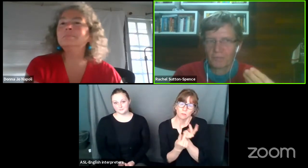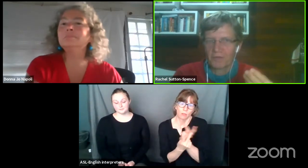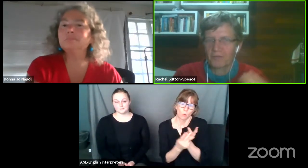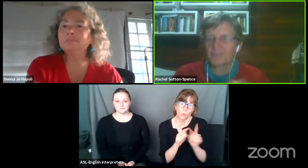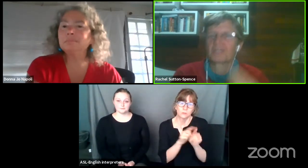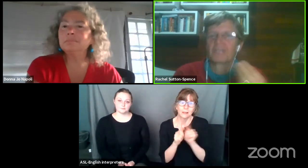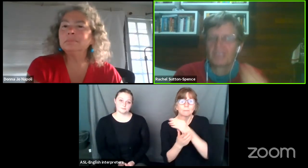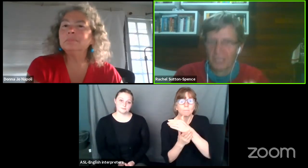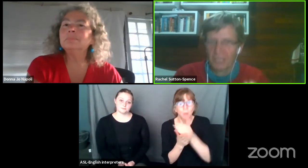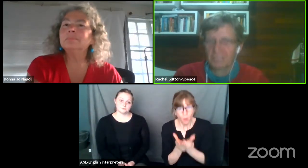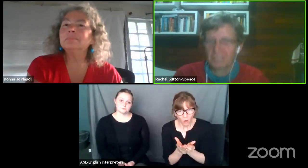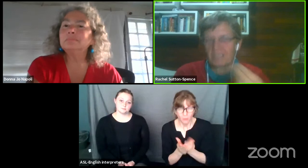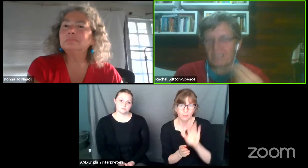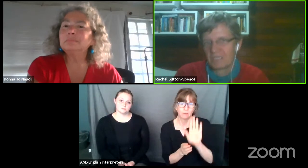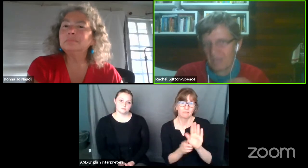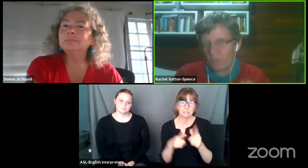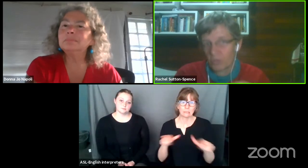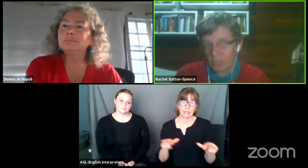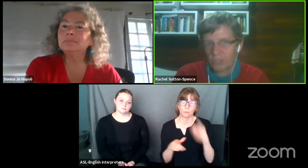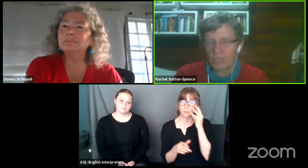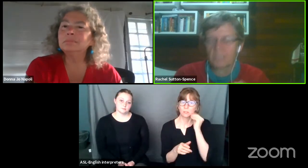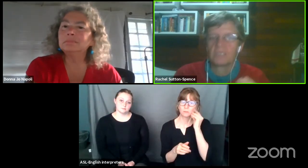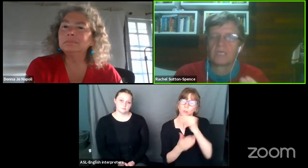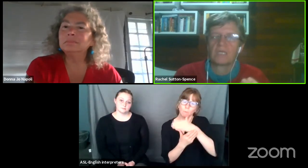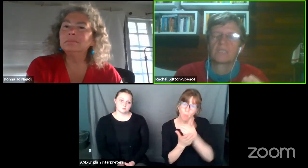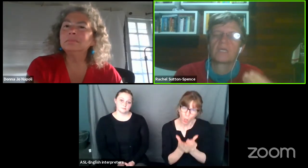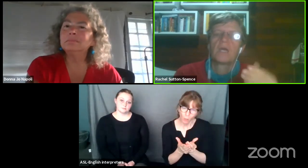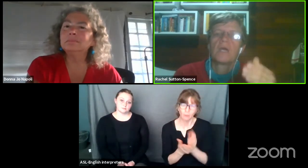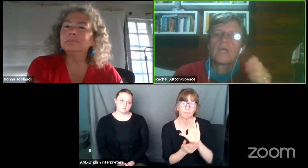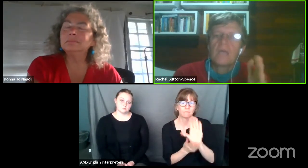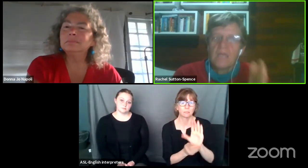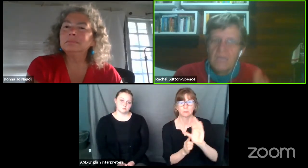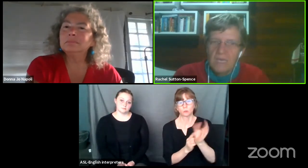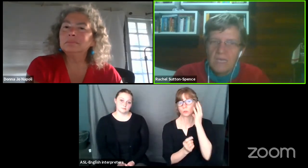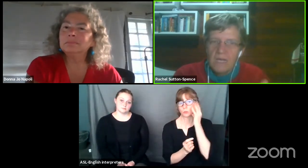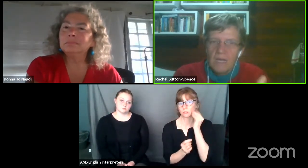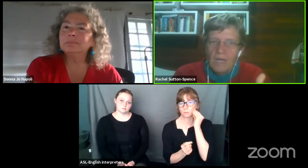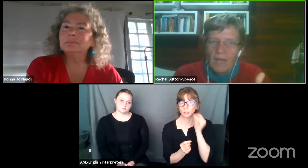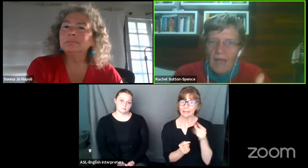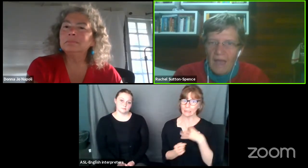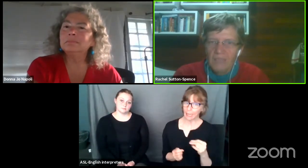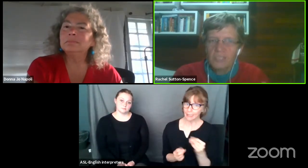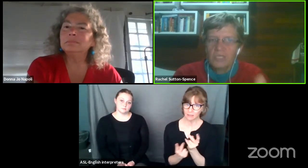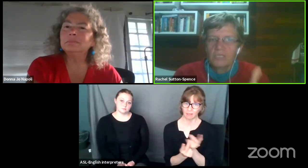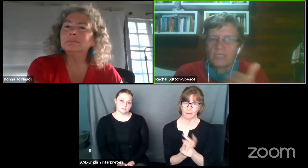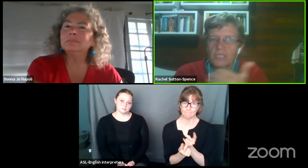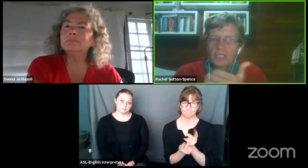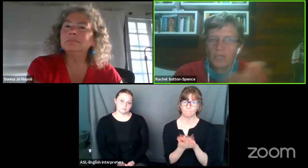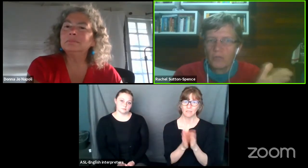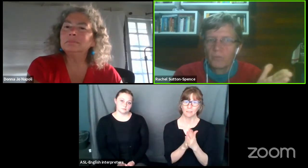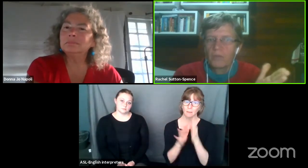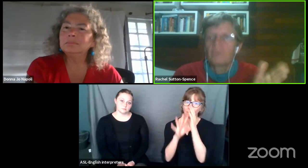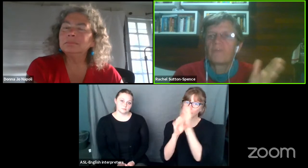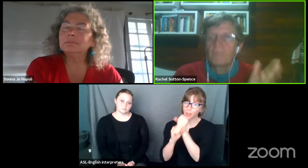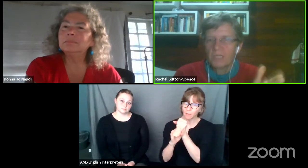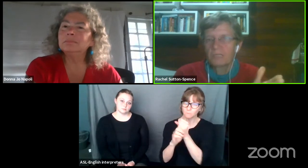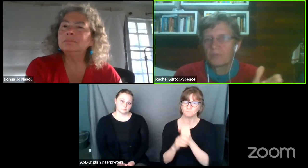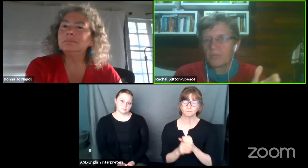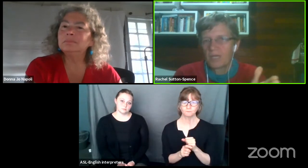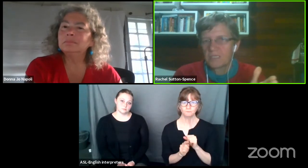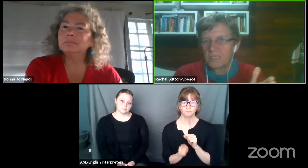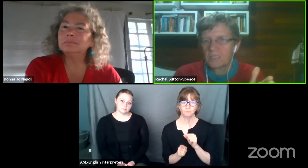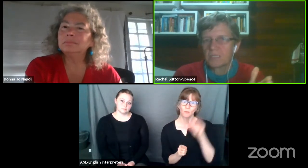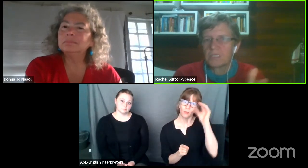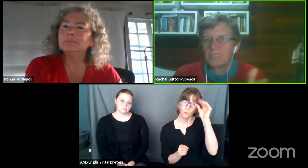cultural experience, and he liked it and he was interested in it. He has the scope for